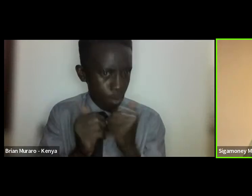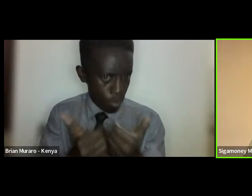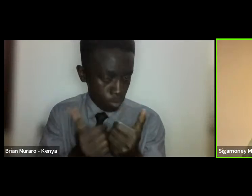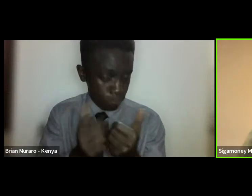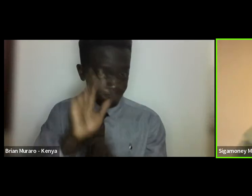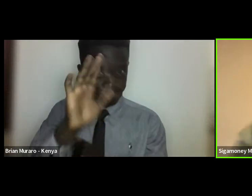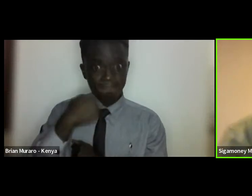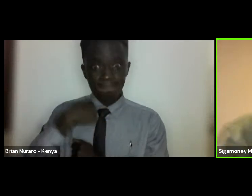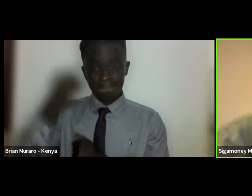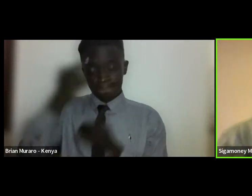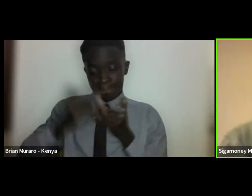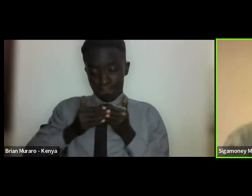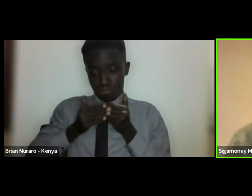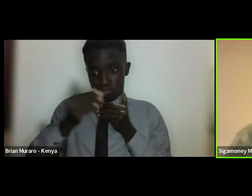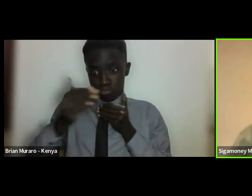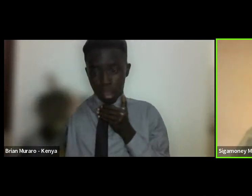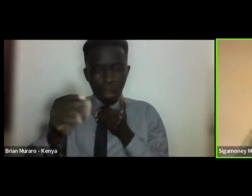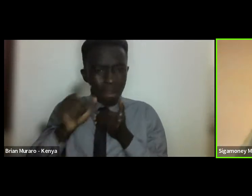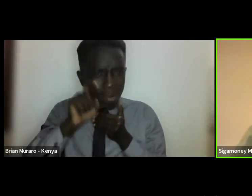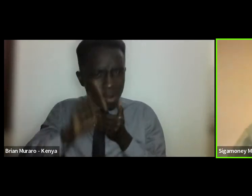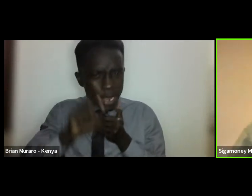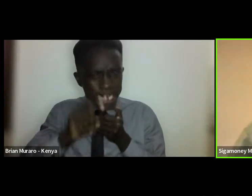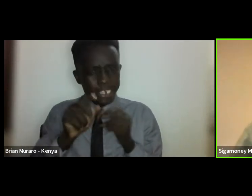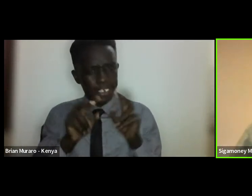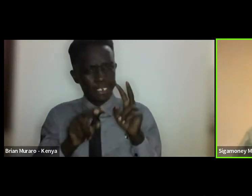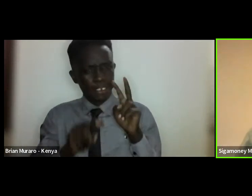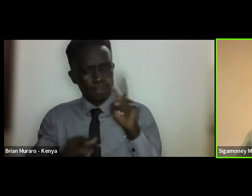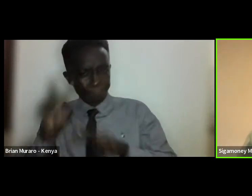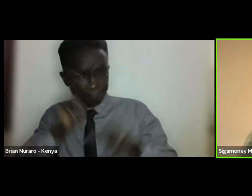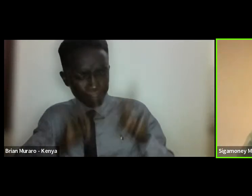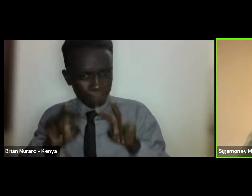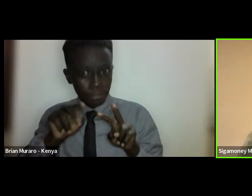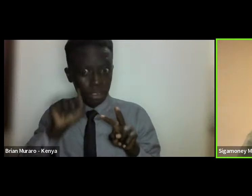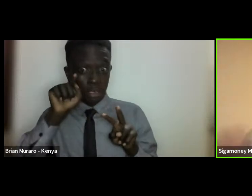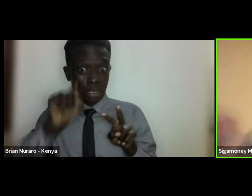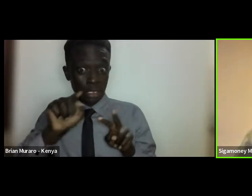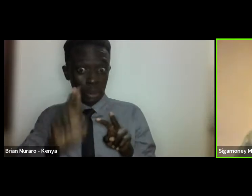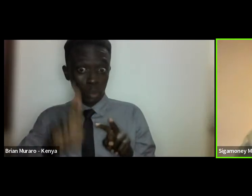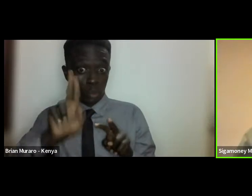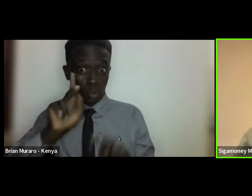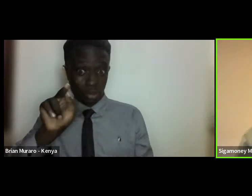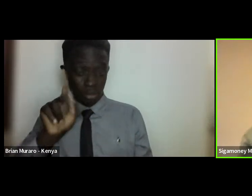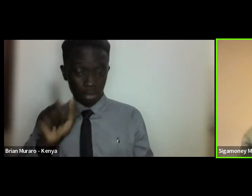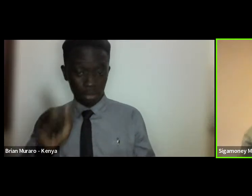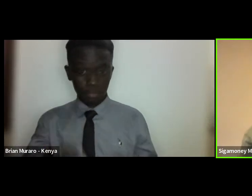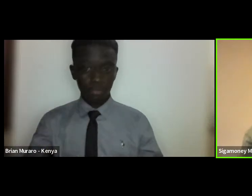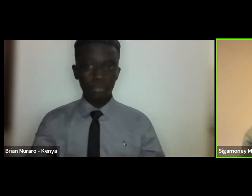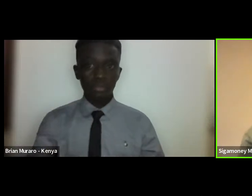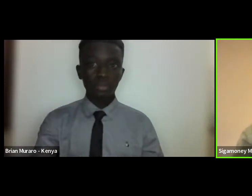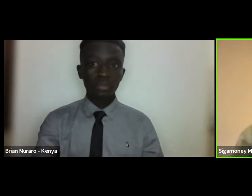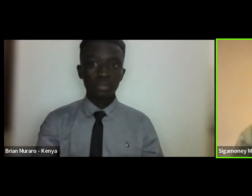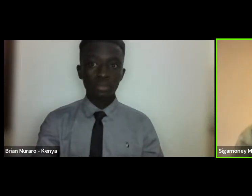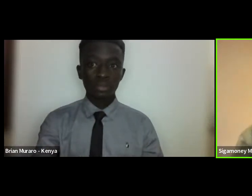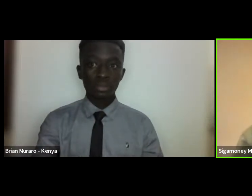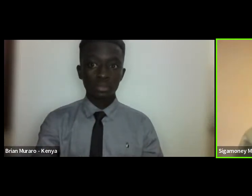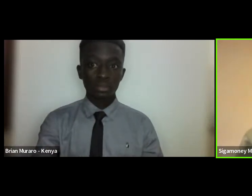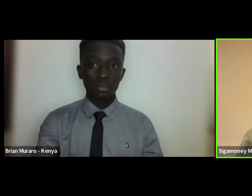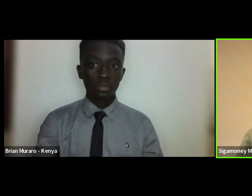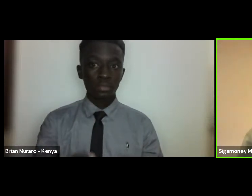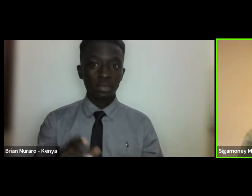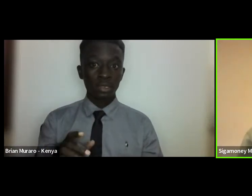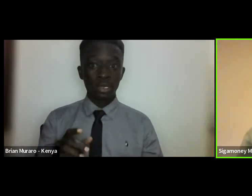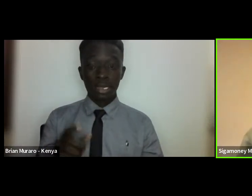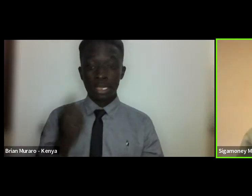we need to examine in the UK, which is a first world country, the